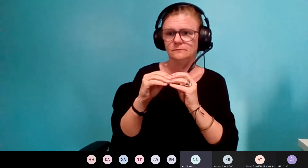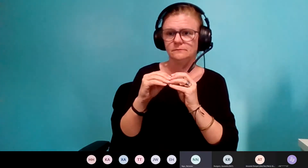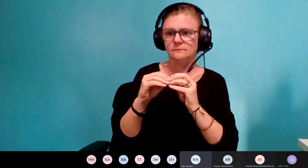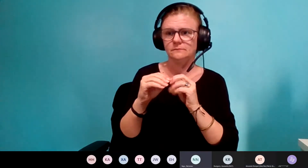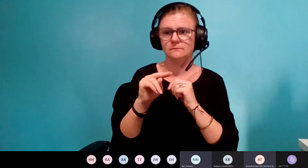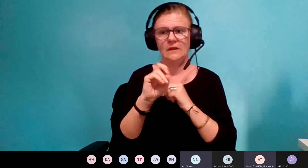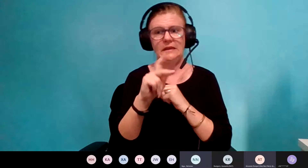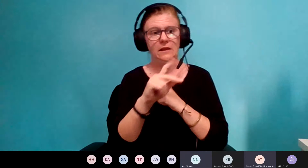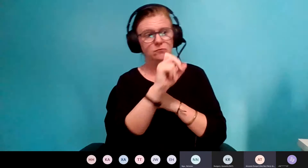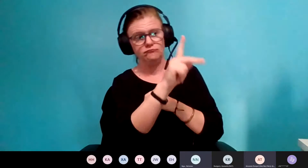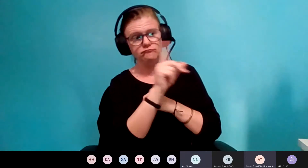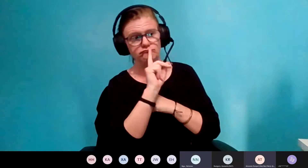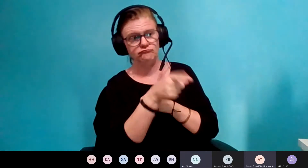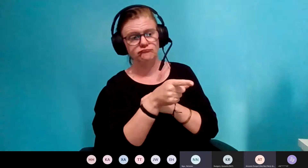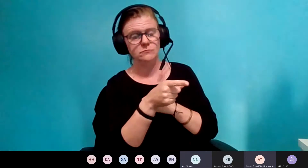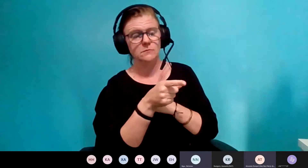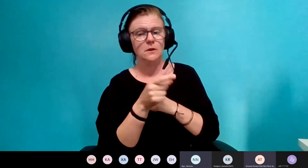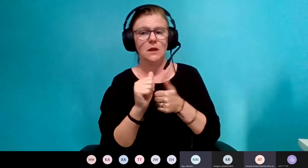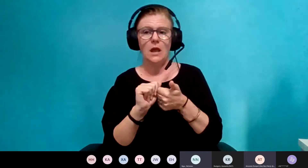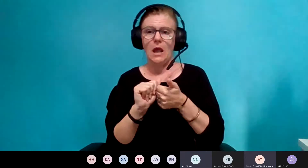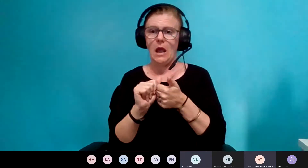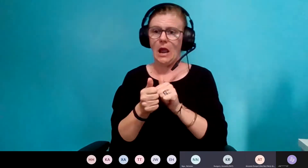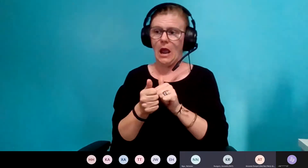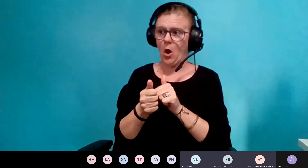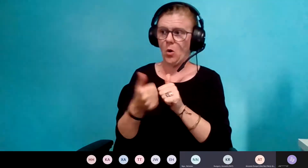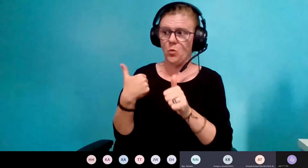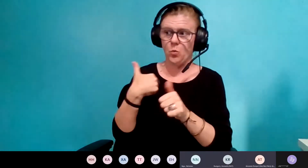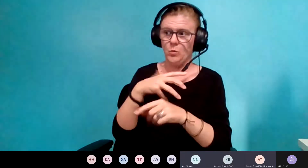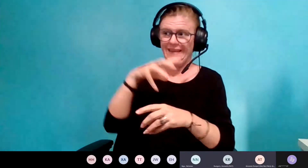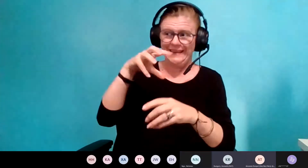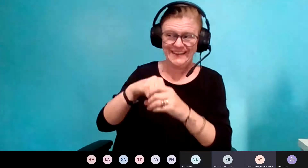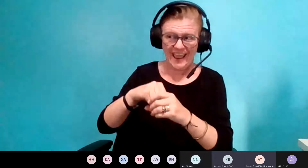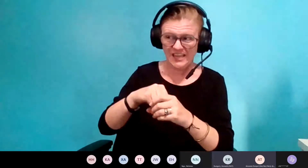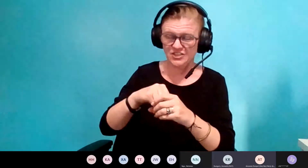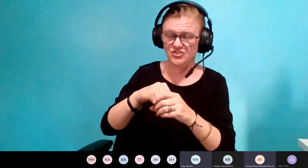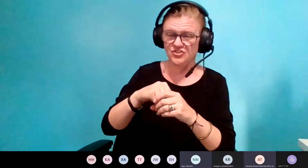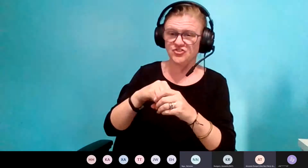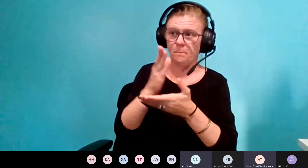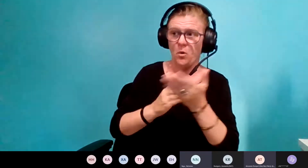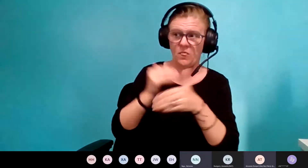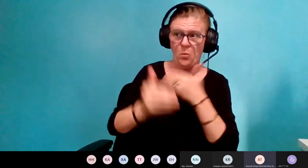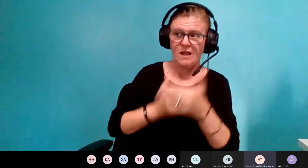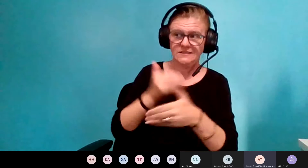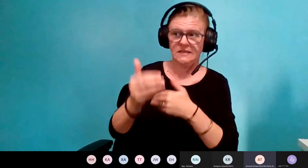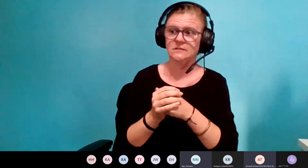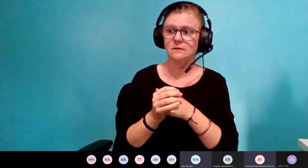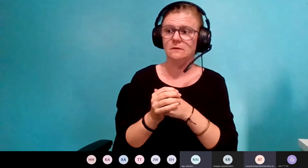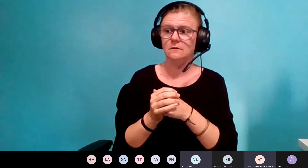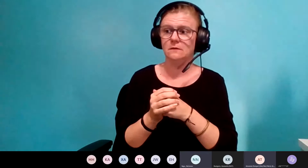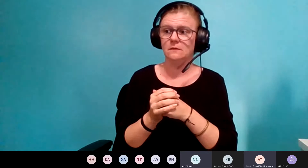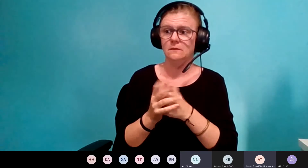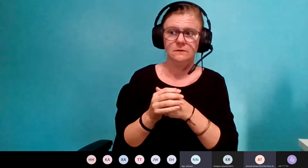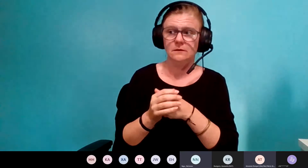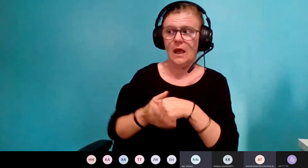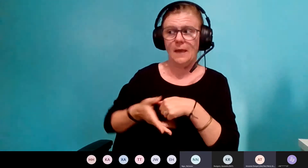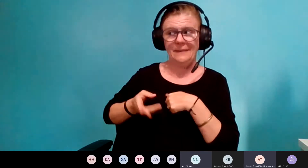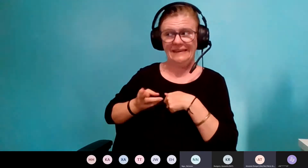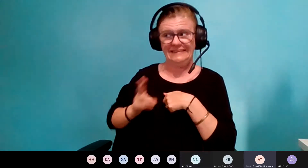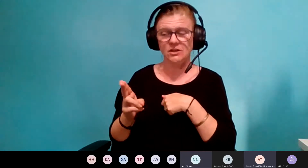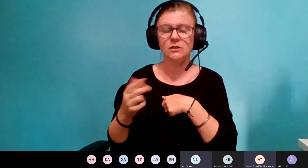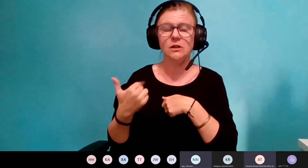Sure. And how we might be engaged as part of that process. Historically, we've